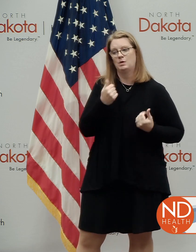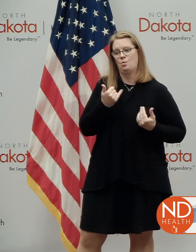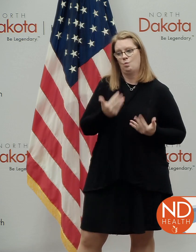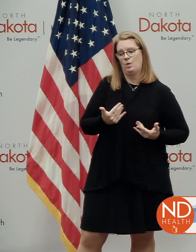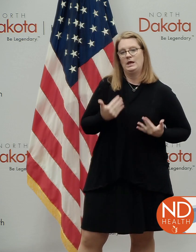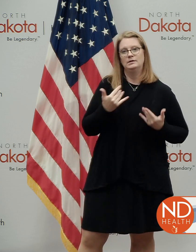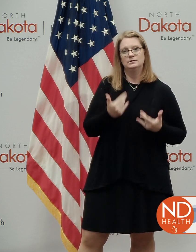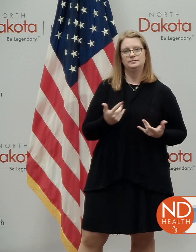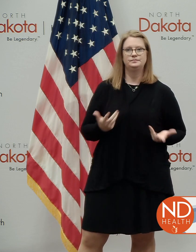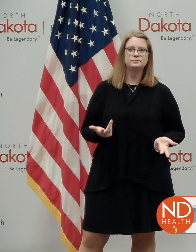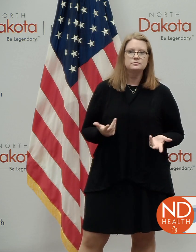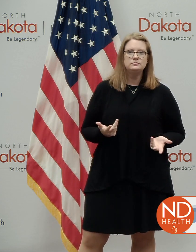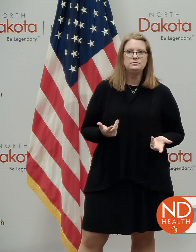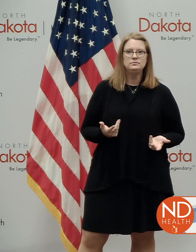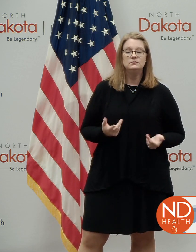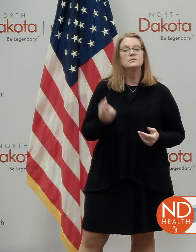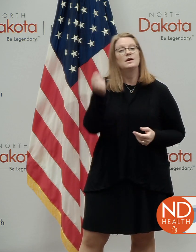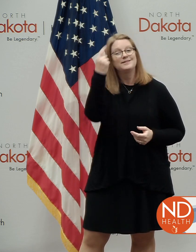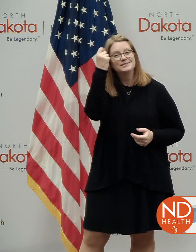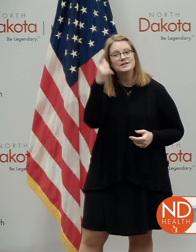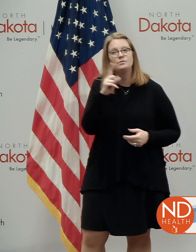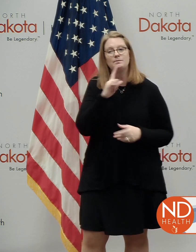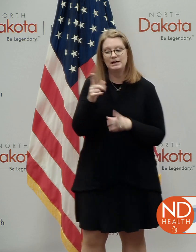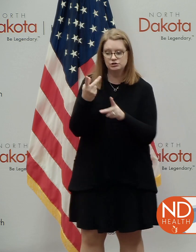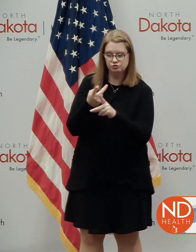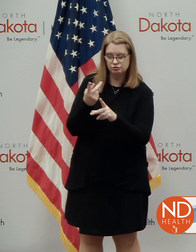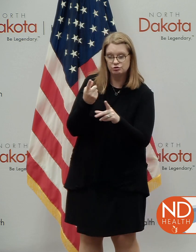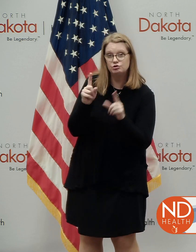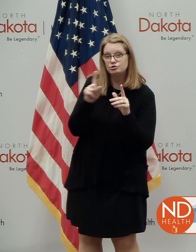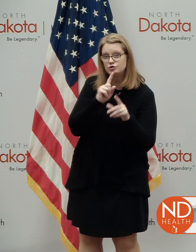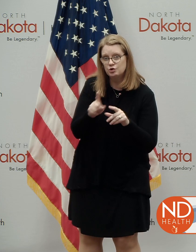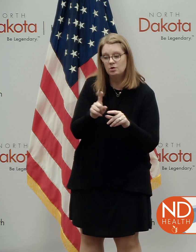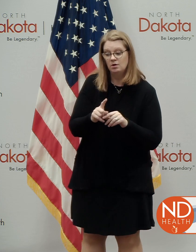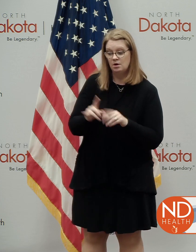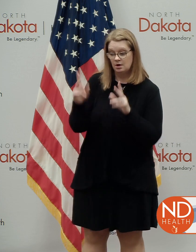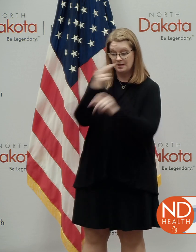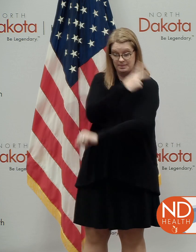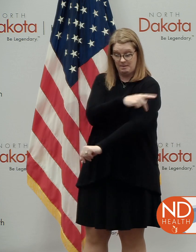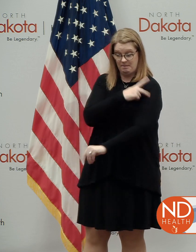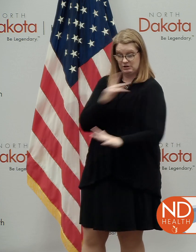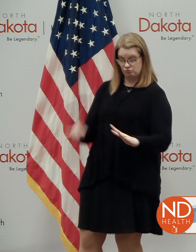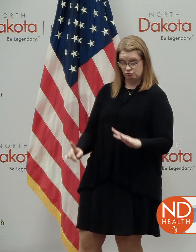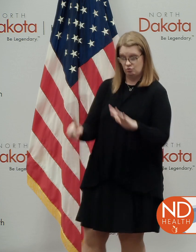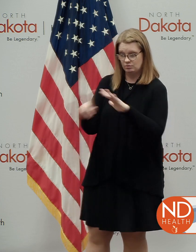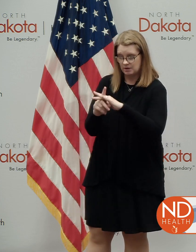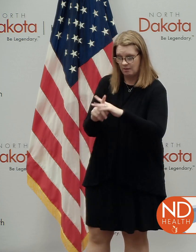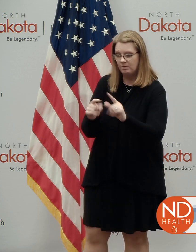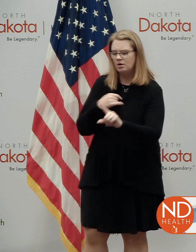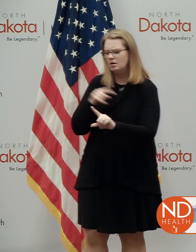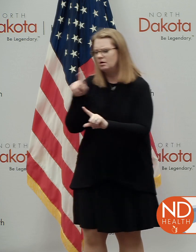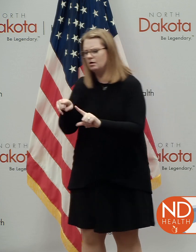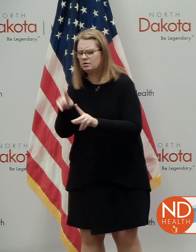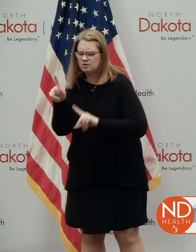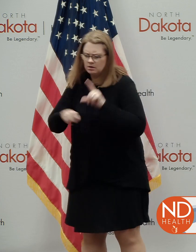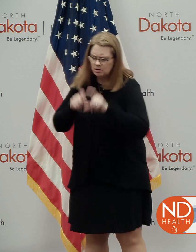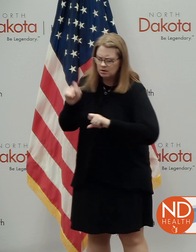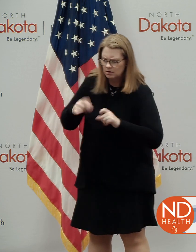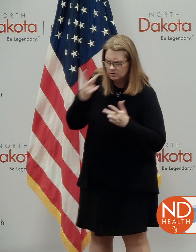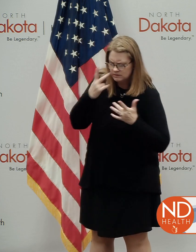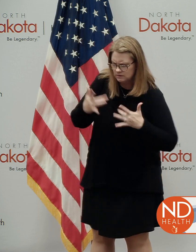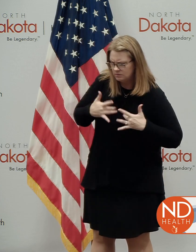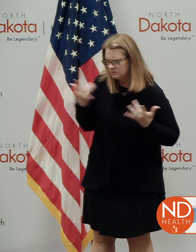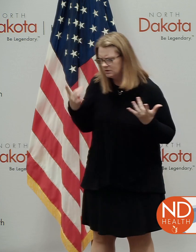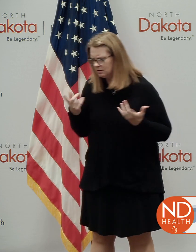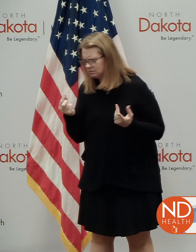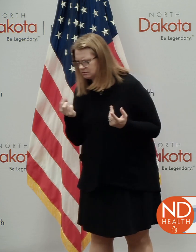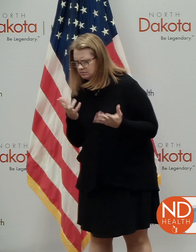Rest assured that we triage patients, that each patient is dealt with directly and independent of